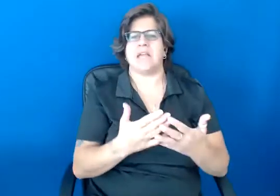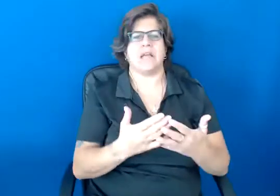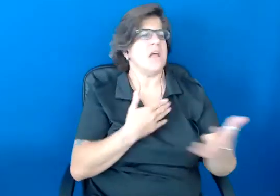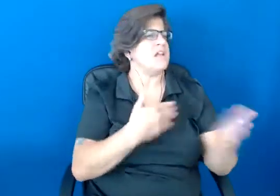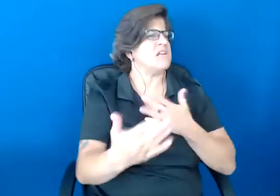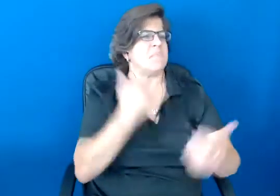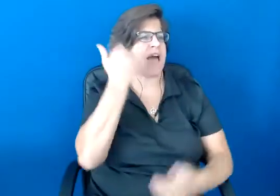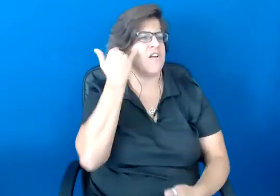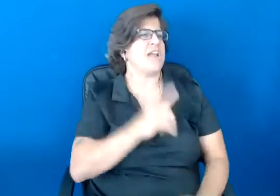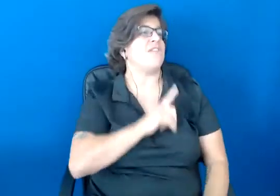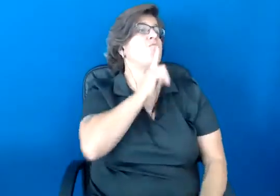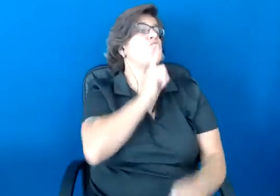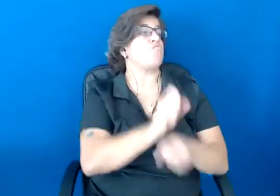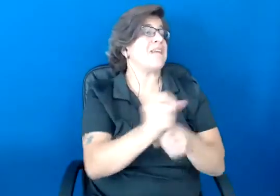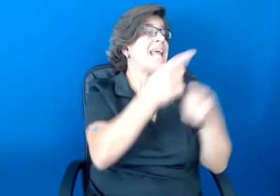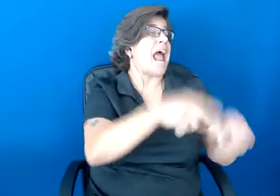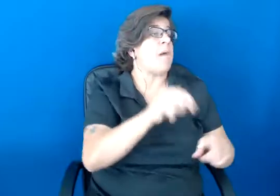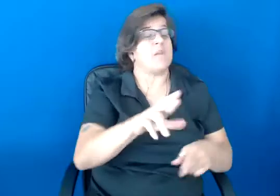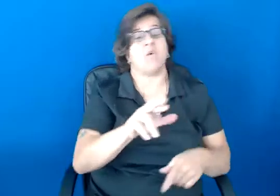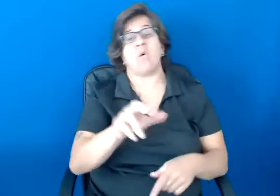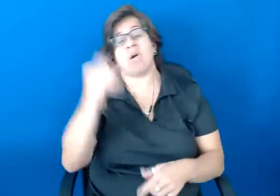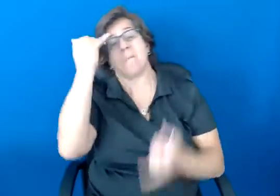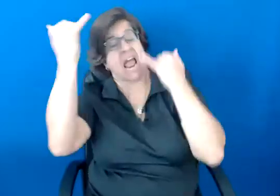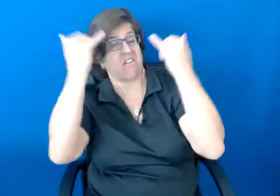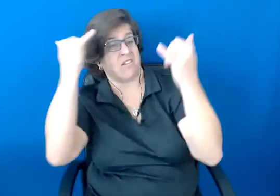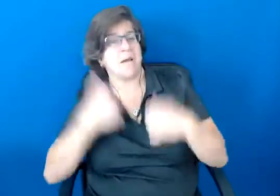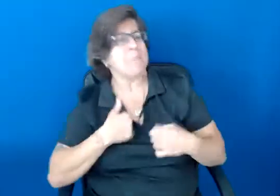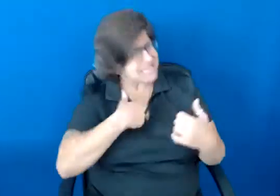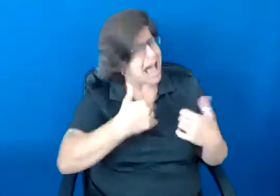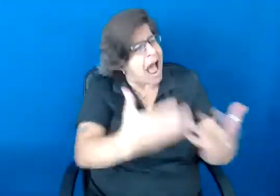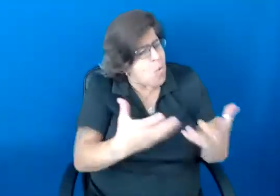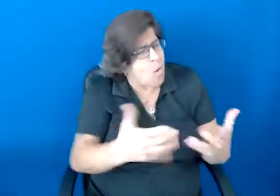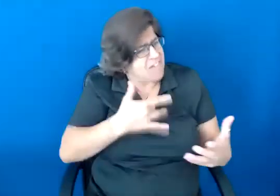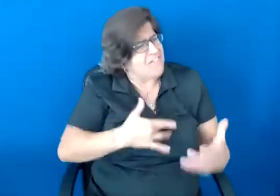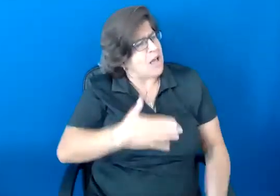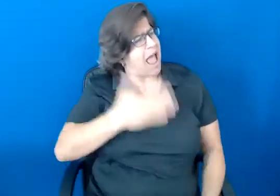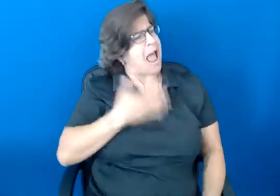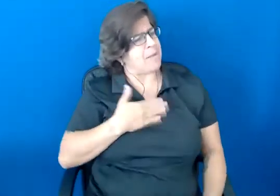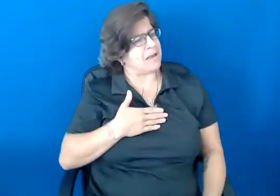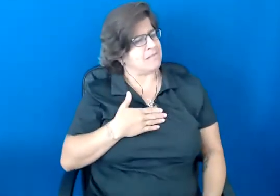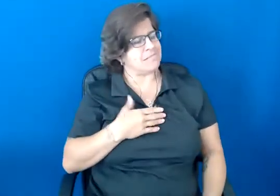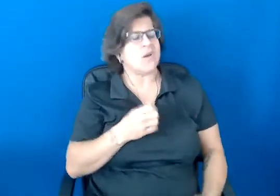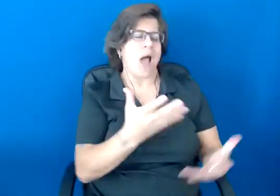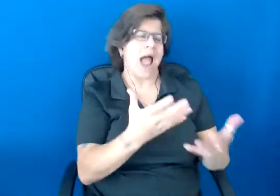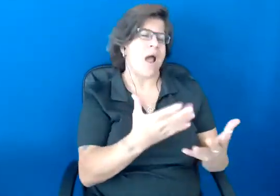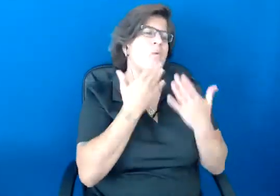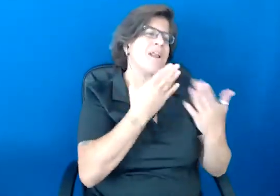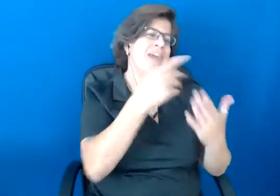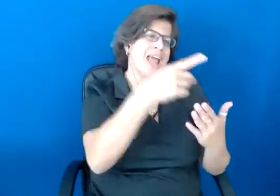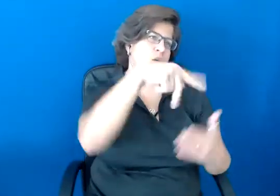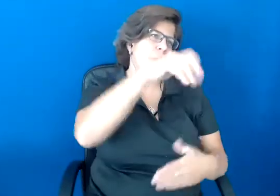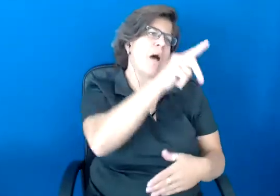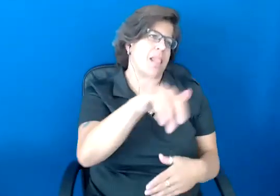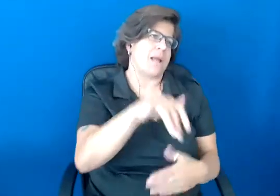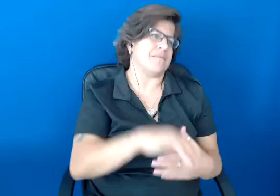imagined. Because I want to be at peace. I want to be happy, so I just want to thank you, Polly. I really, really